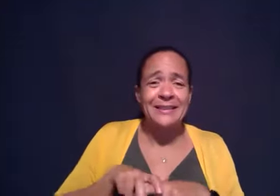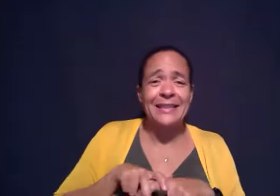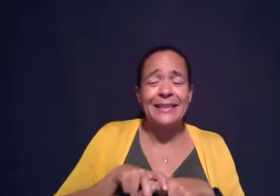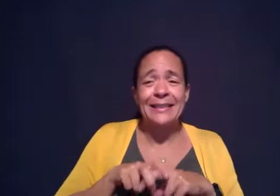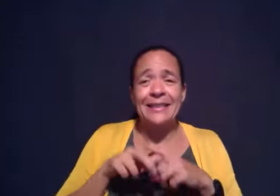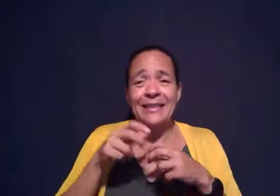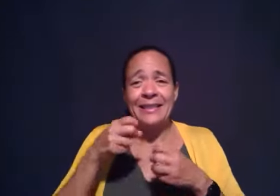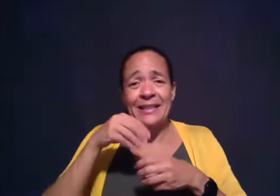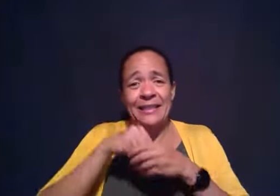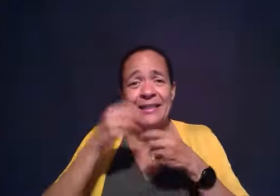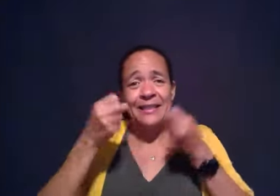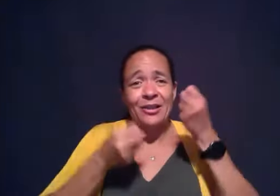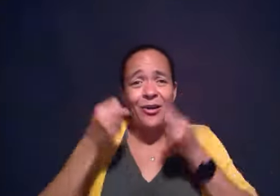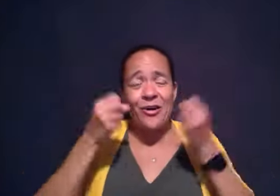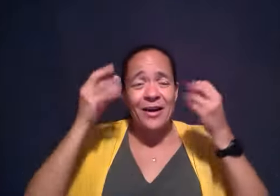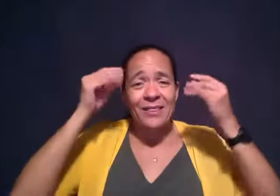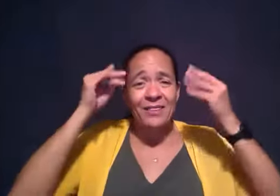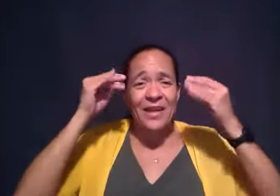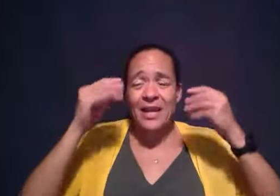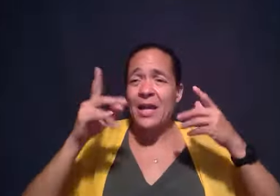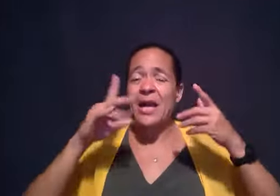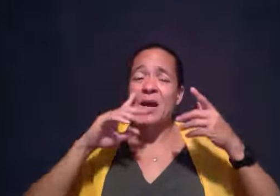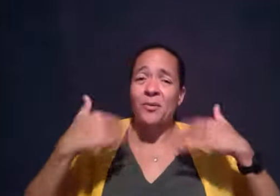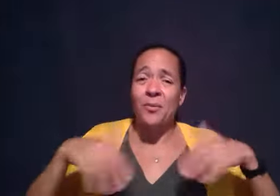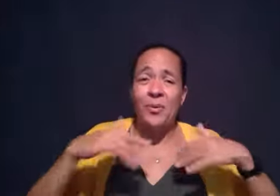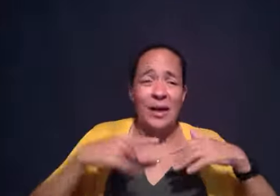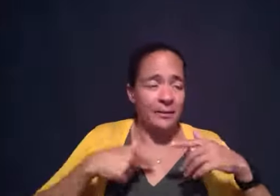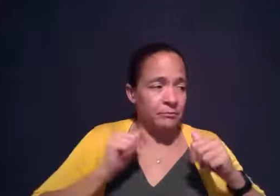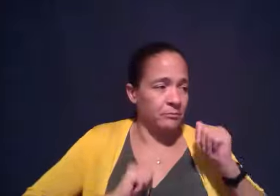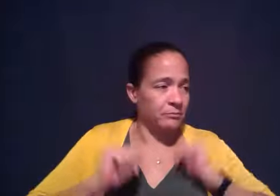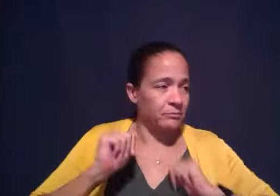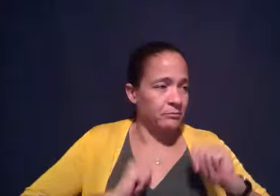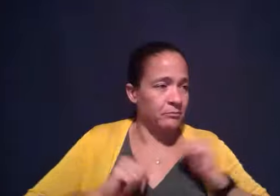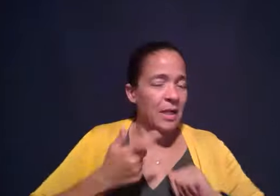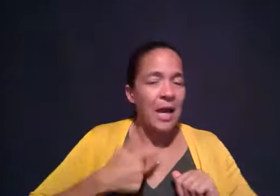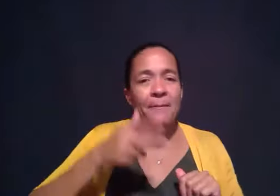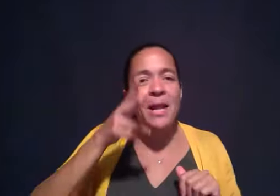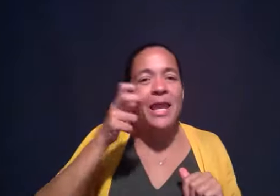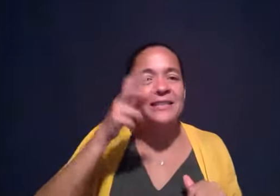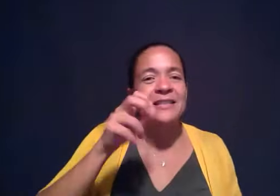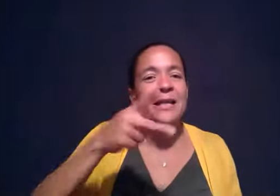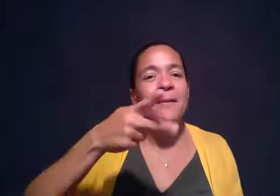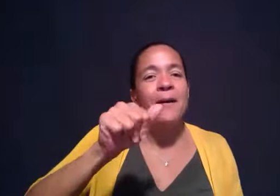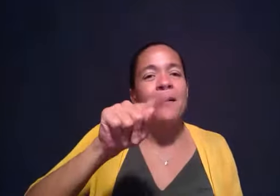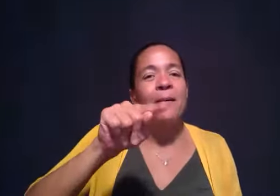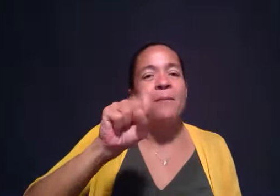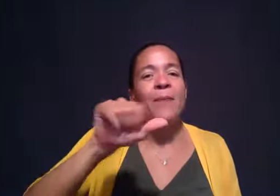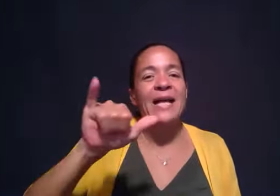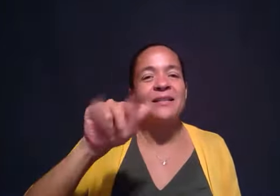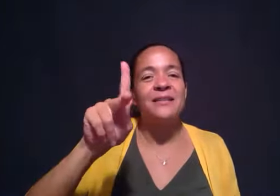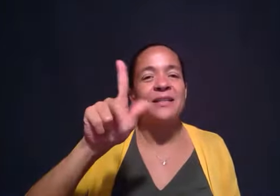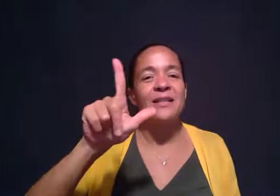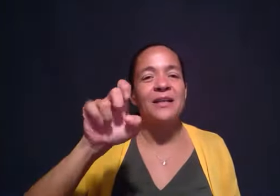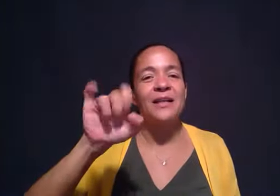oh my God, I'm so dramatic. I would listen to Patsy Cline's greatest hits. and just weep about how sad